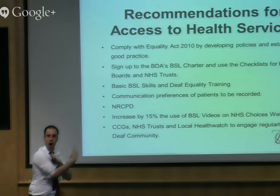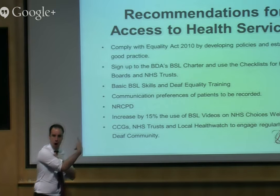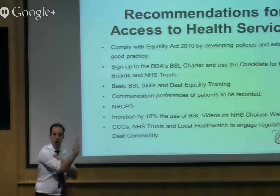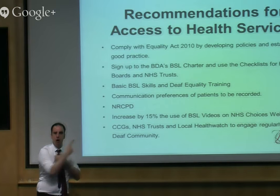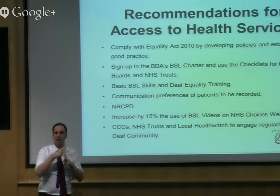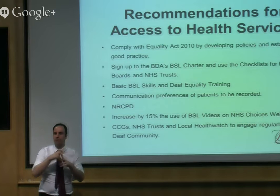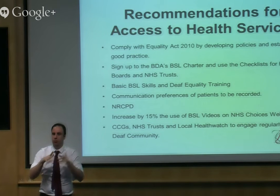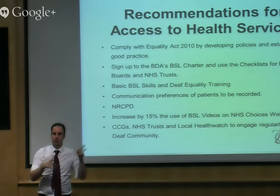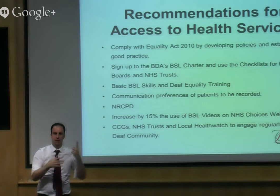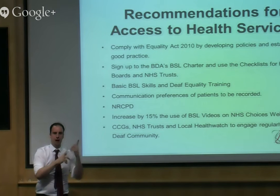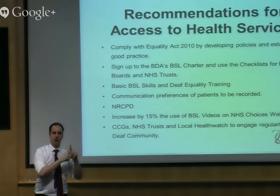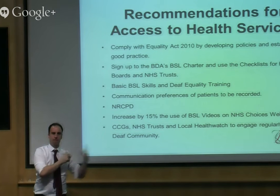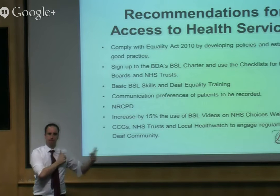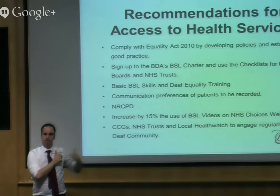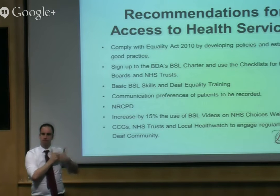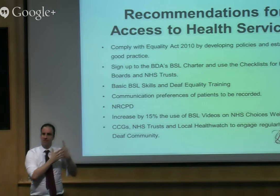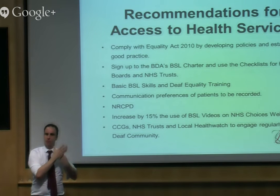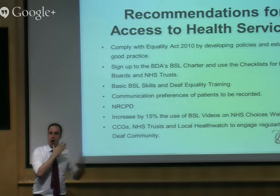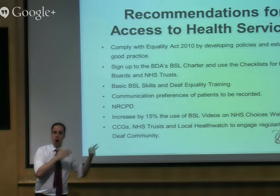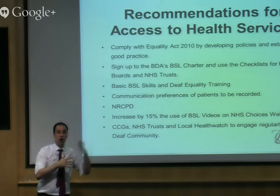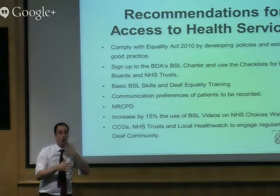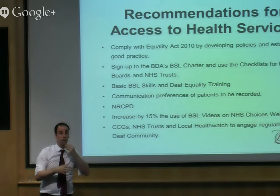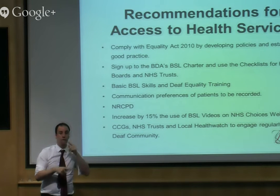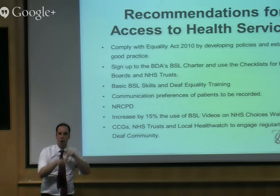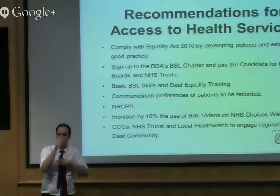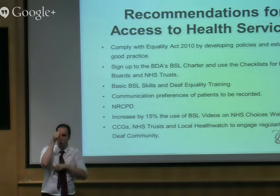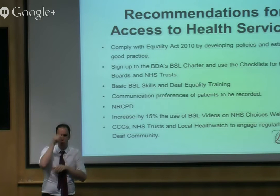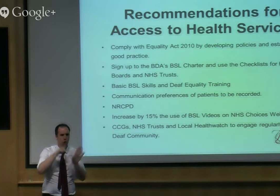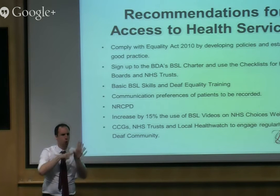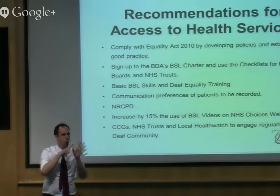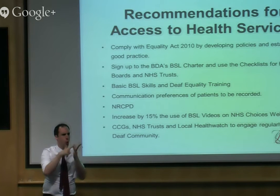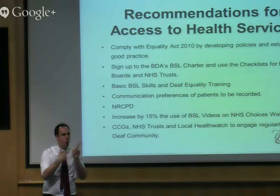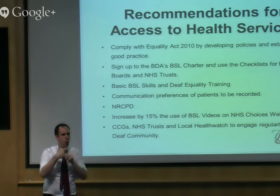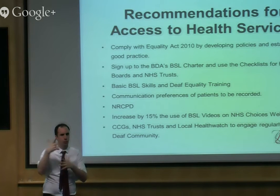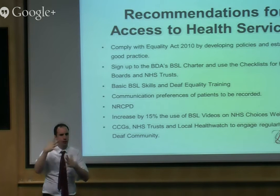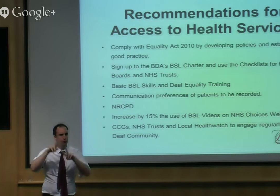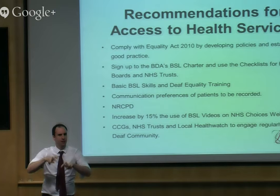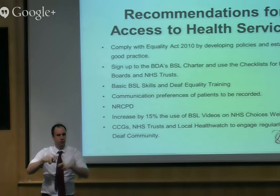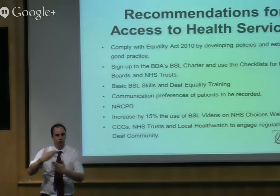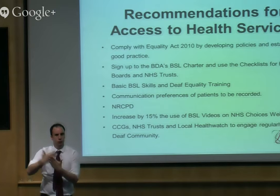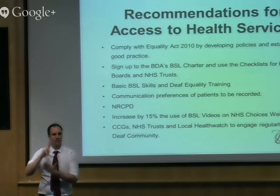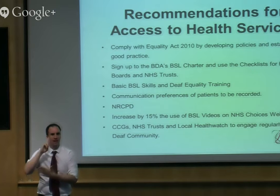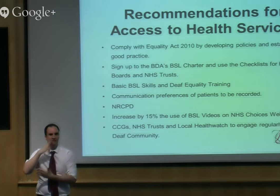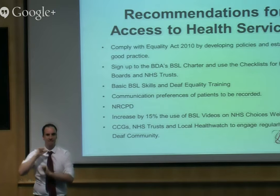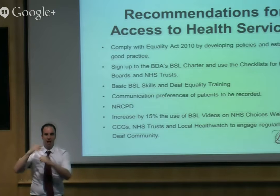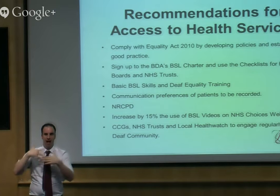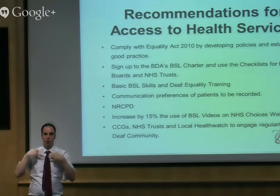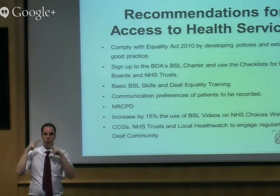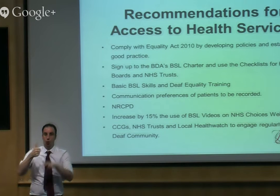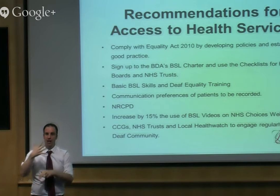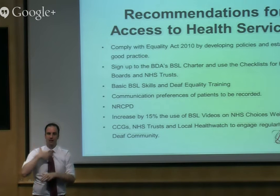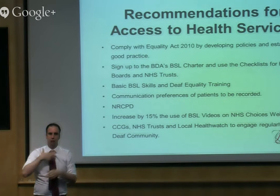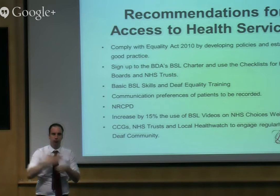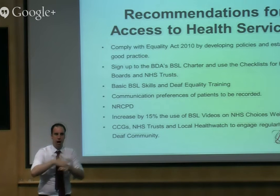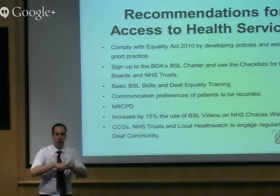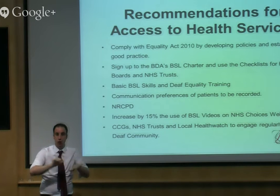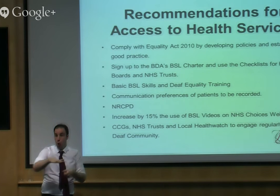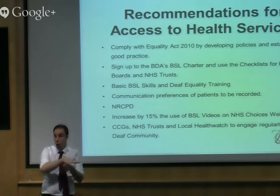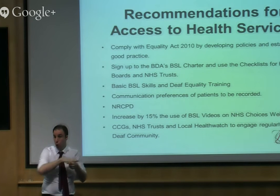We suggested these local health watches, because they are independent from these CCGs and NHS Trusts, so they should be very much on side with the